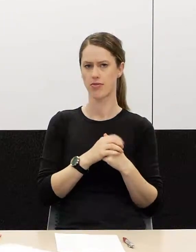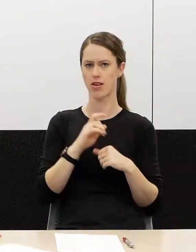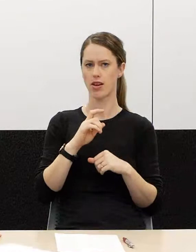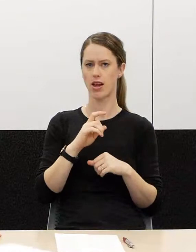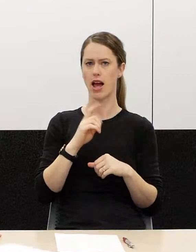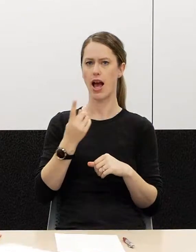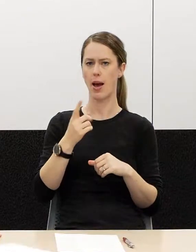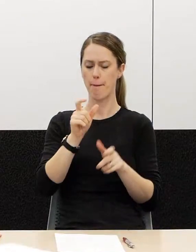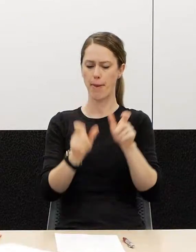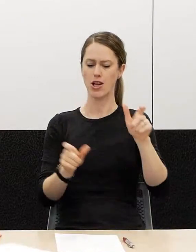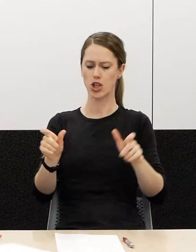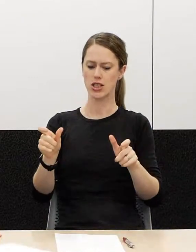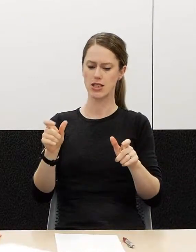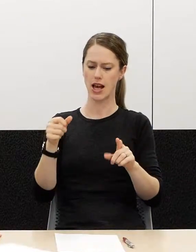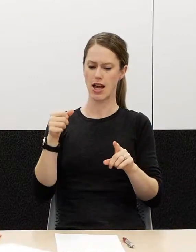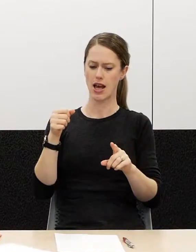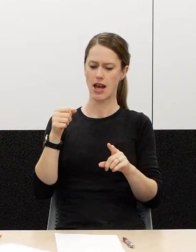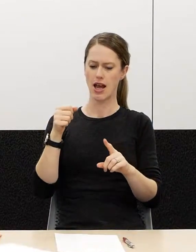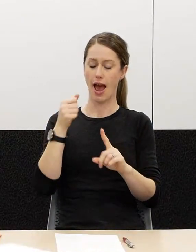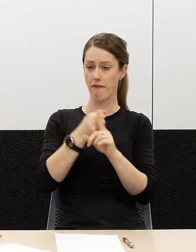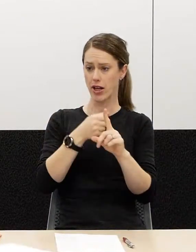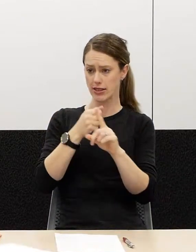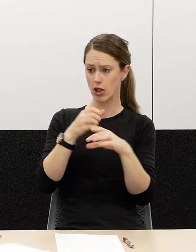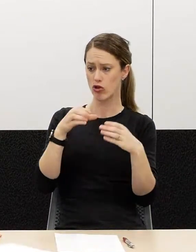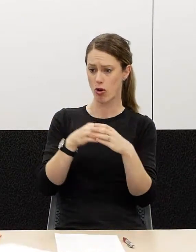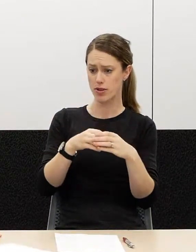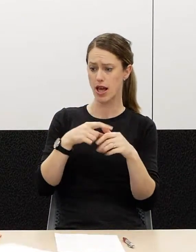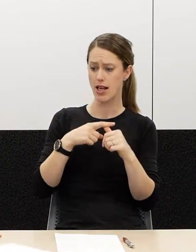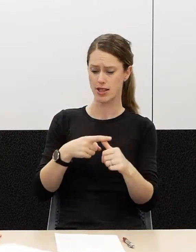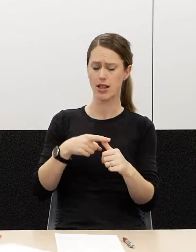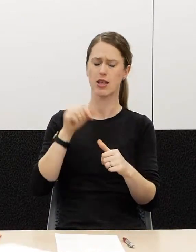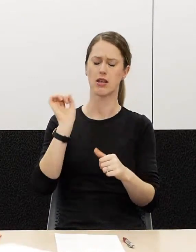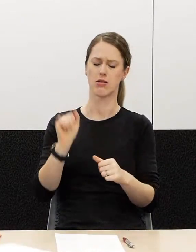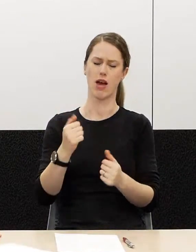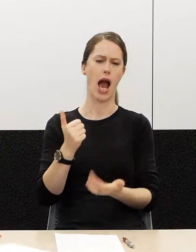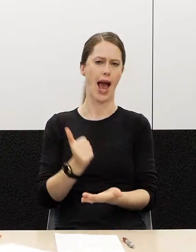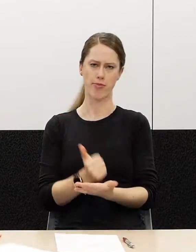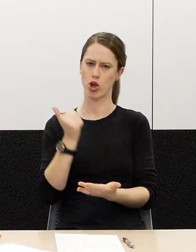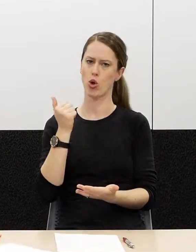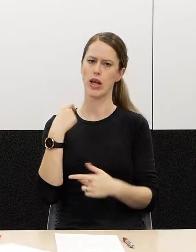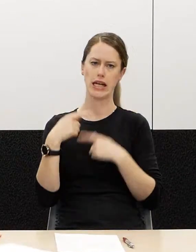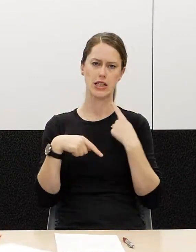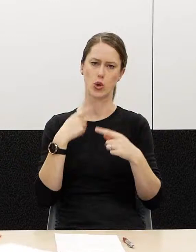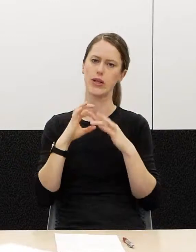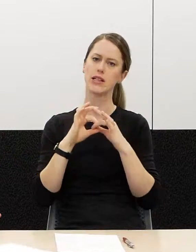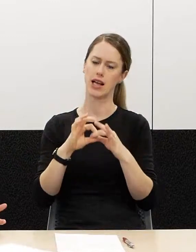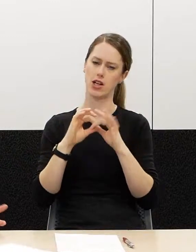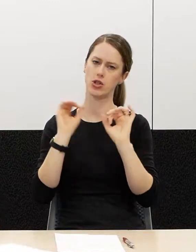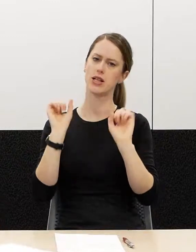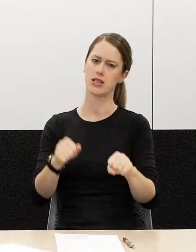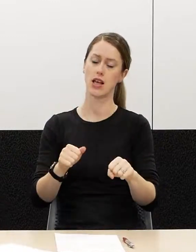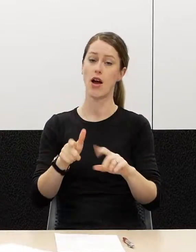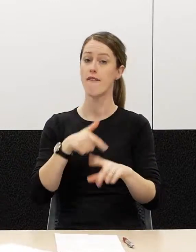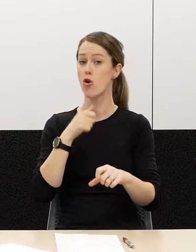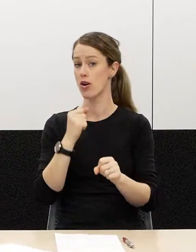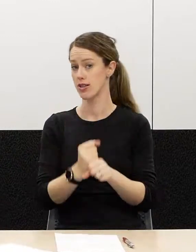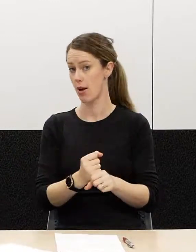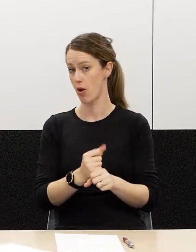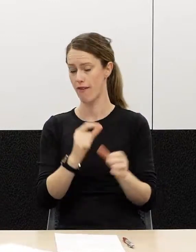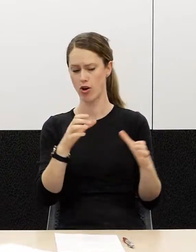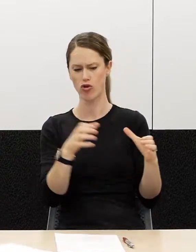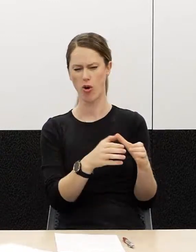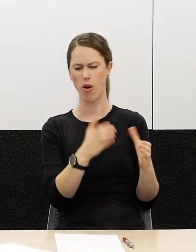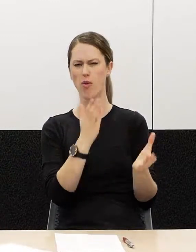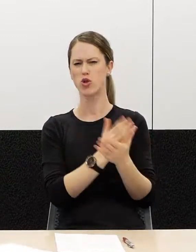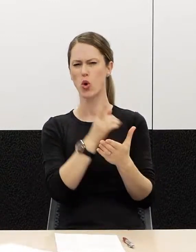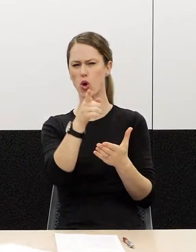and patient advocacy groups. And the answer to that is we will absolutely be continuing to engage. So, for example, there's a group, I'm